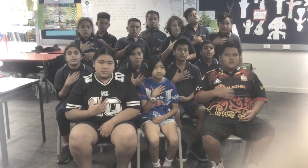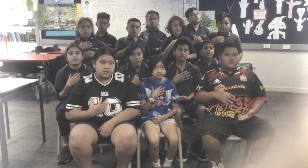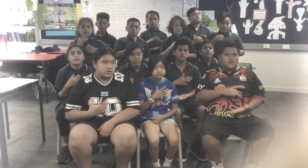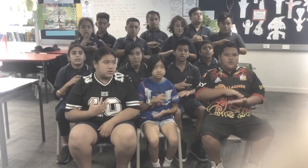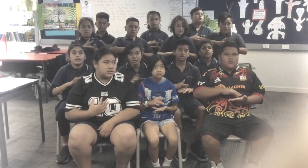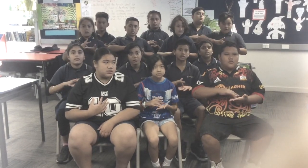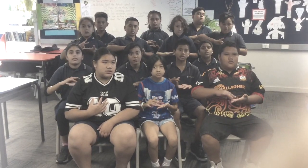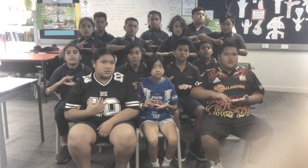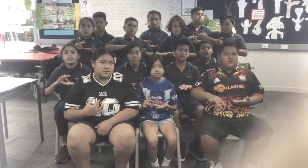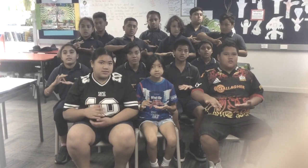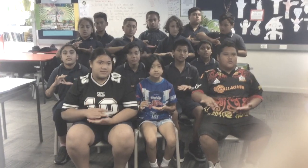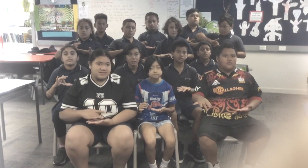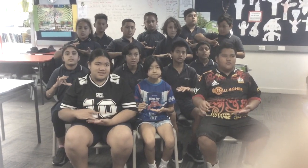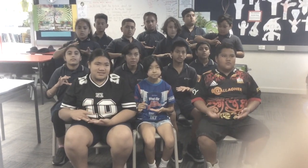it's gone.